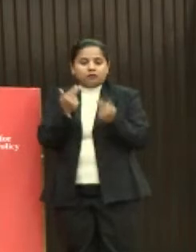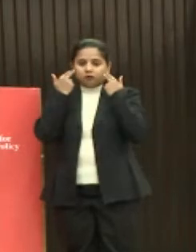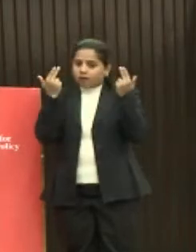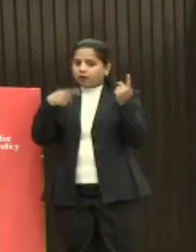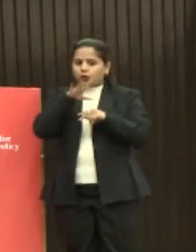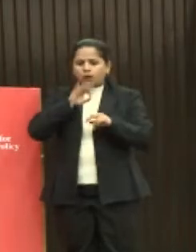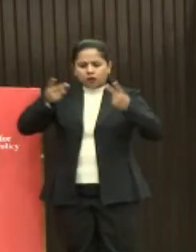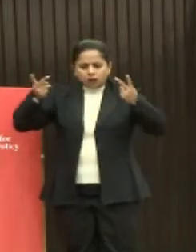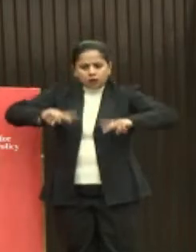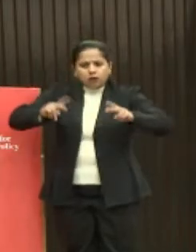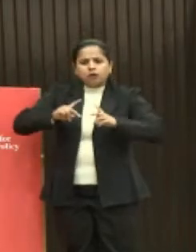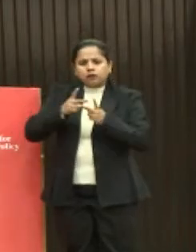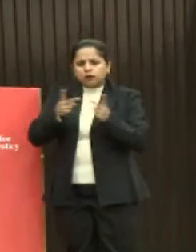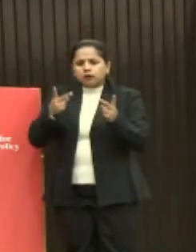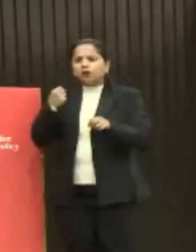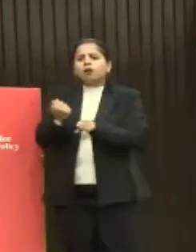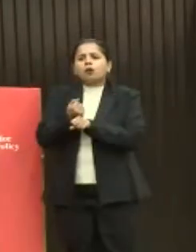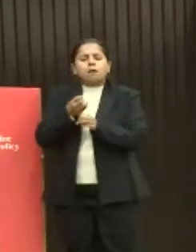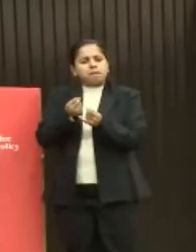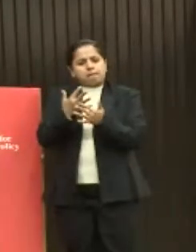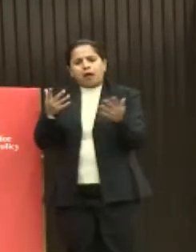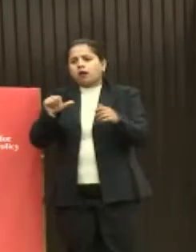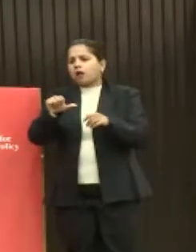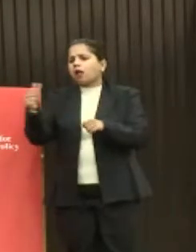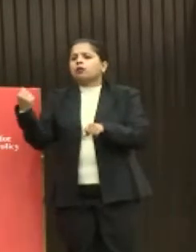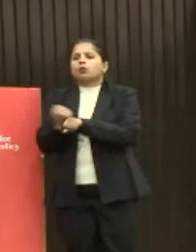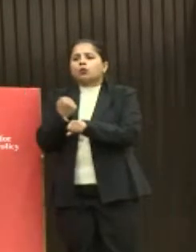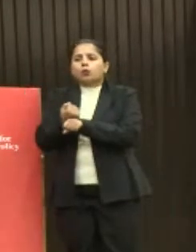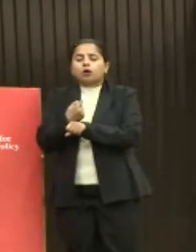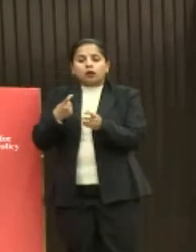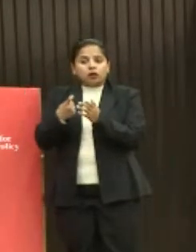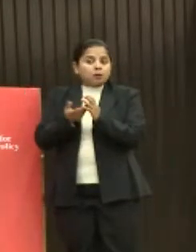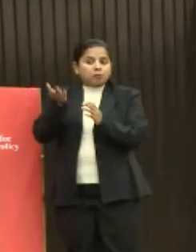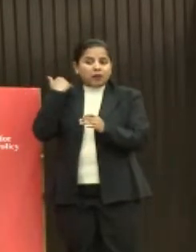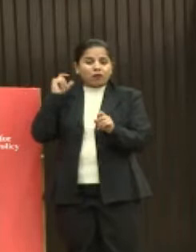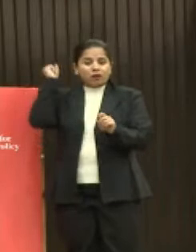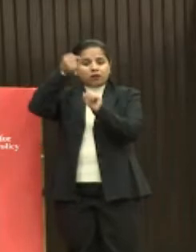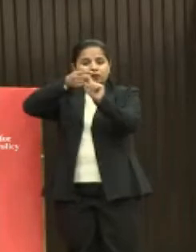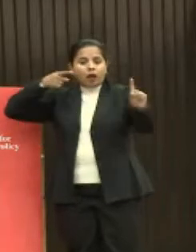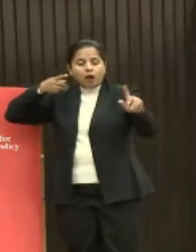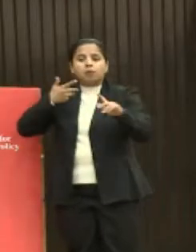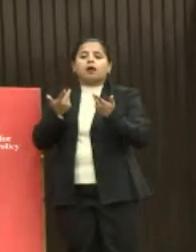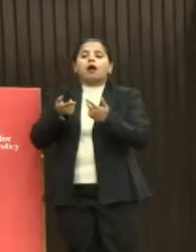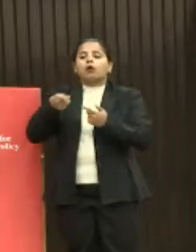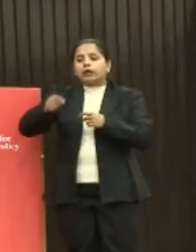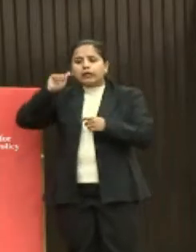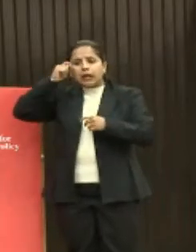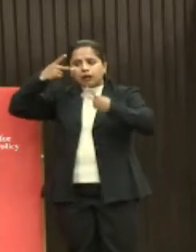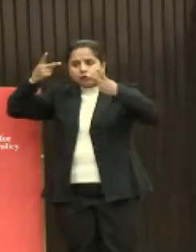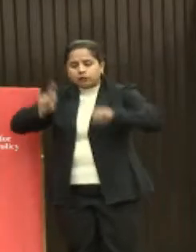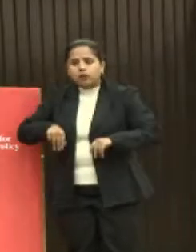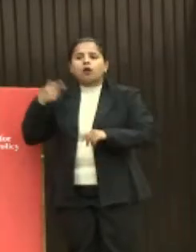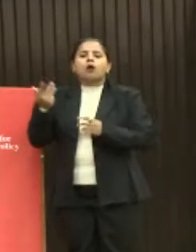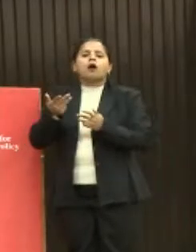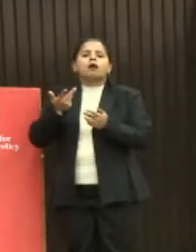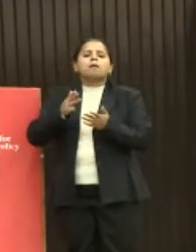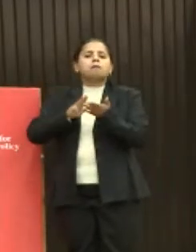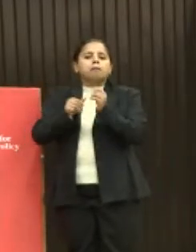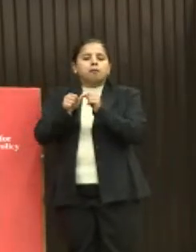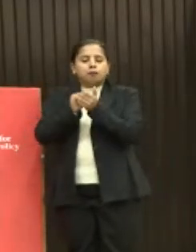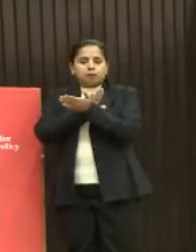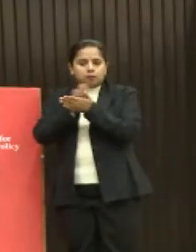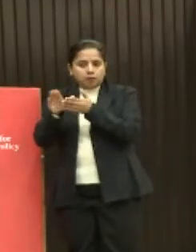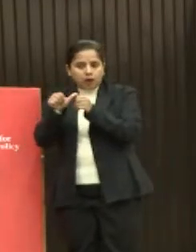having translated, amongst many other works, the Ramayana and the Mahabharata into English. And he's also